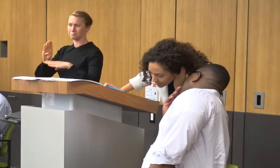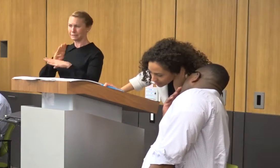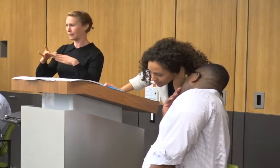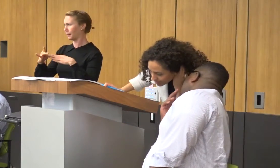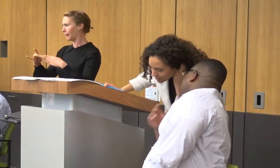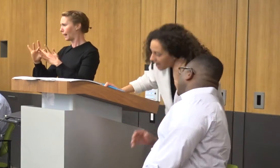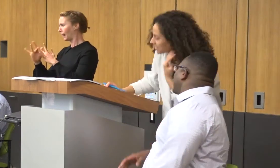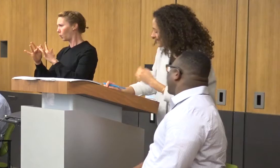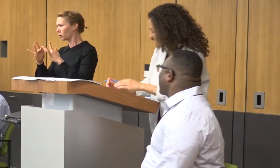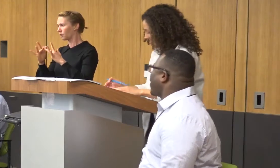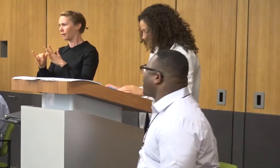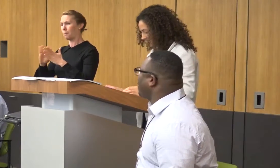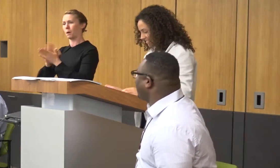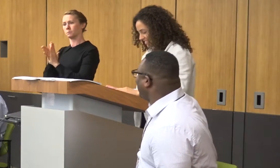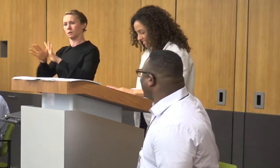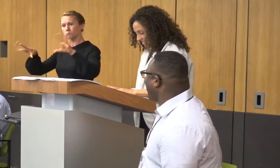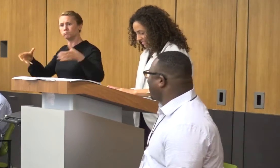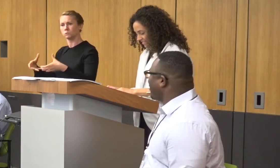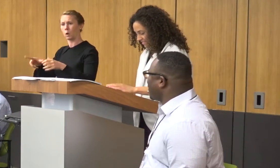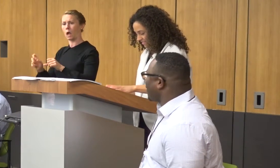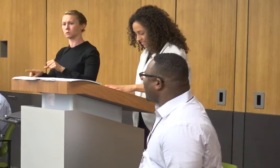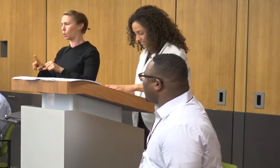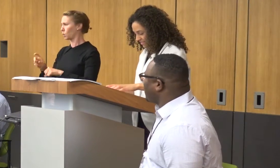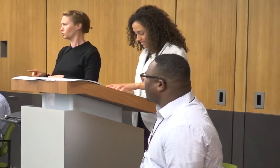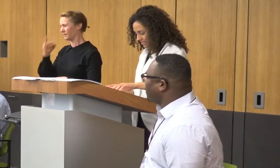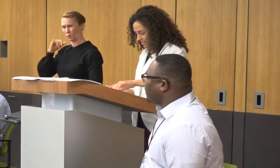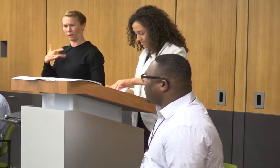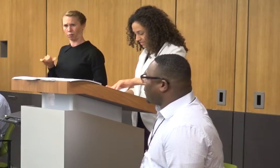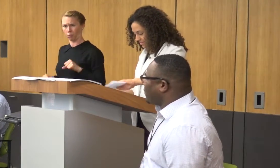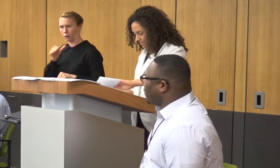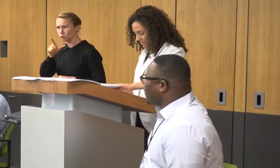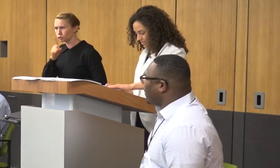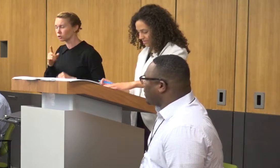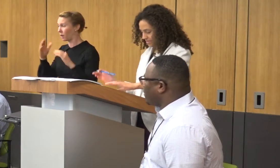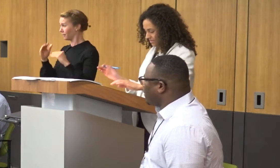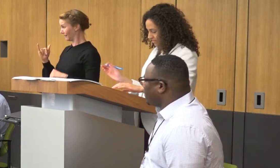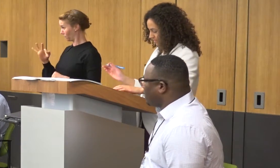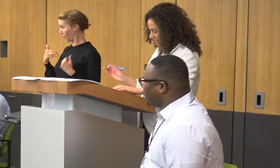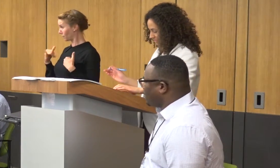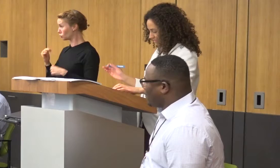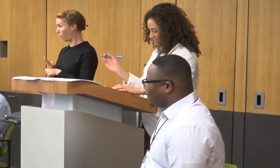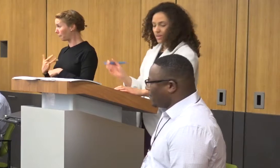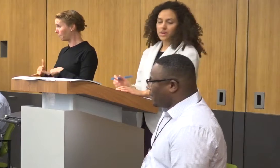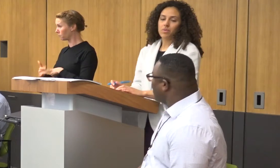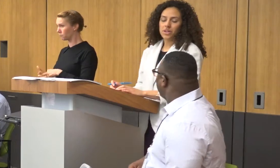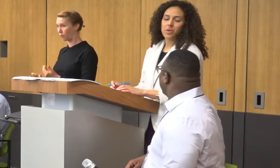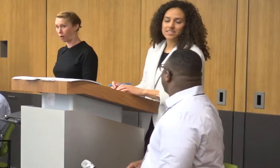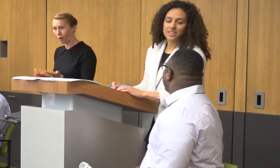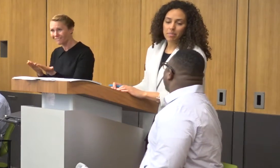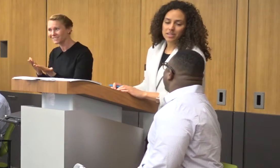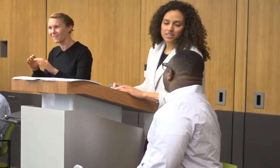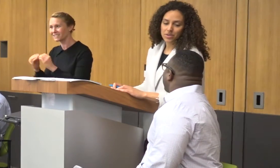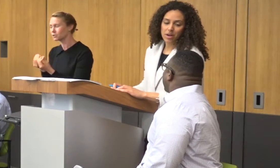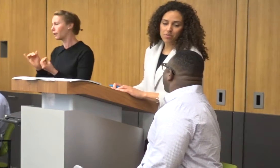that a forum for asking these questions and you're not sure about. And then when you have jobs, offer them to to